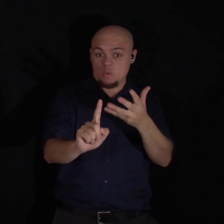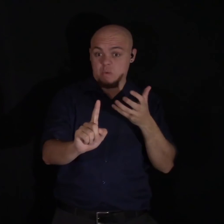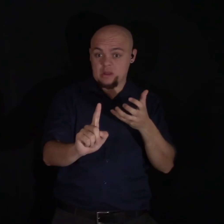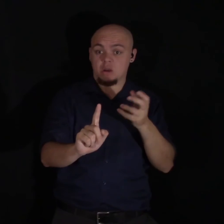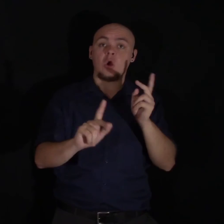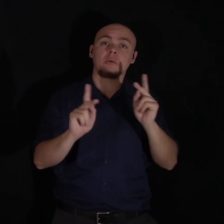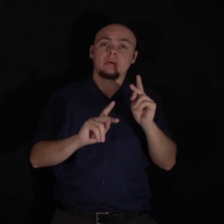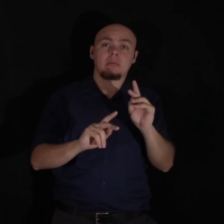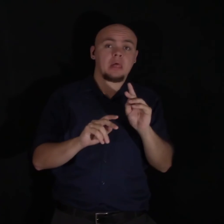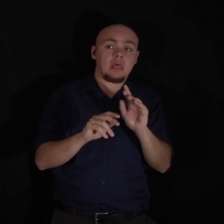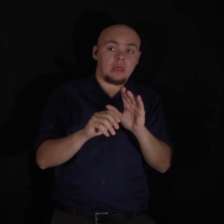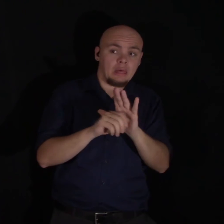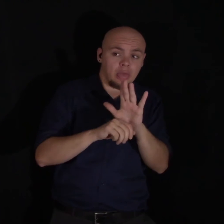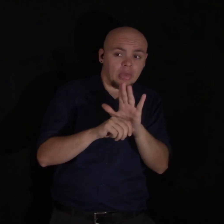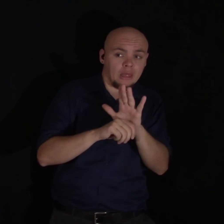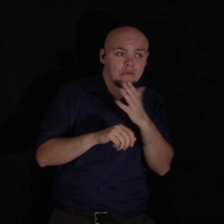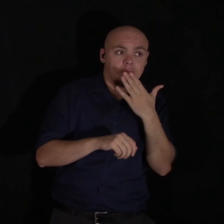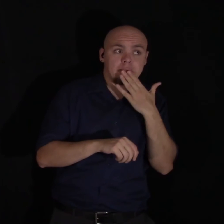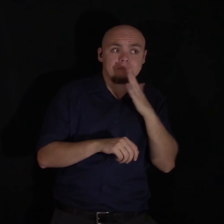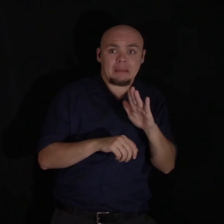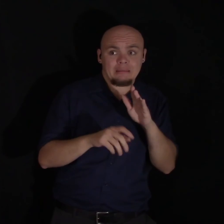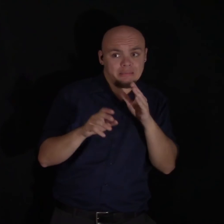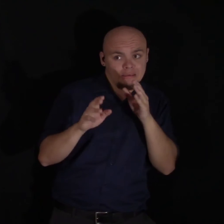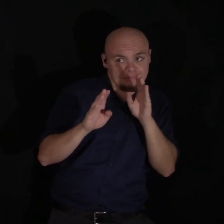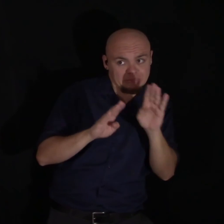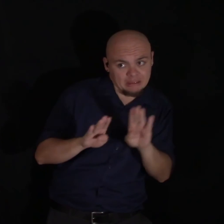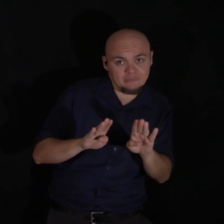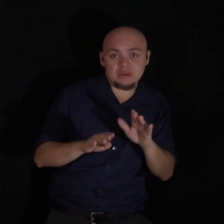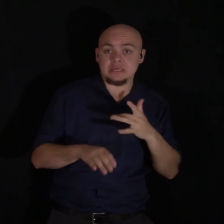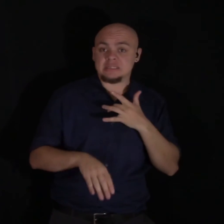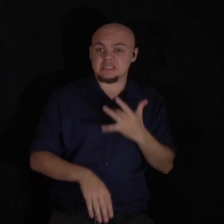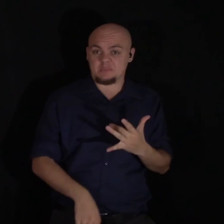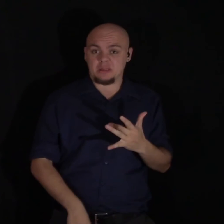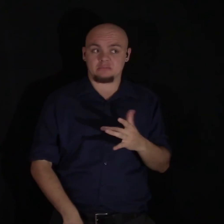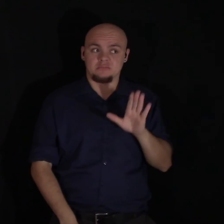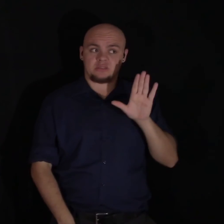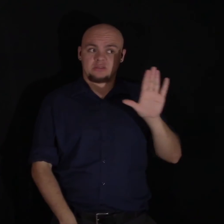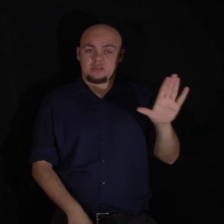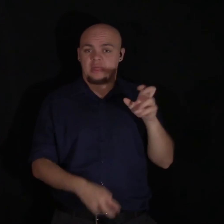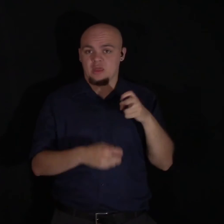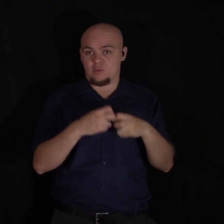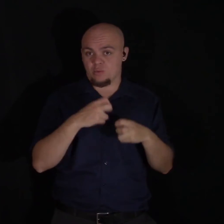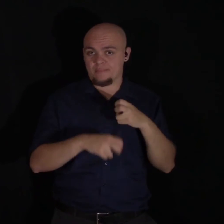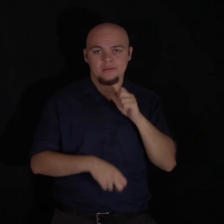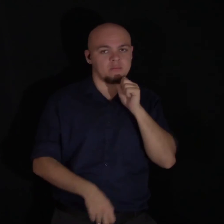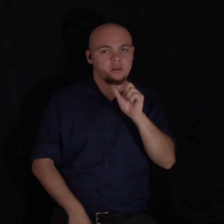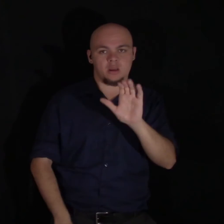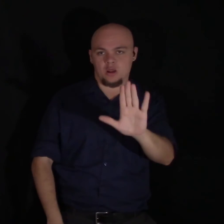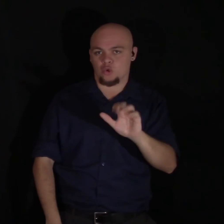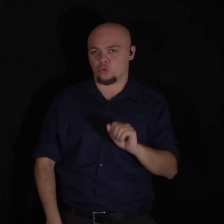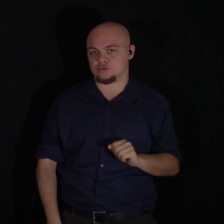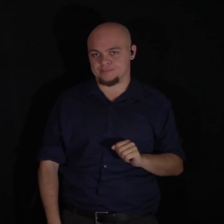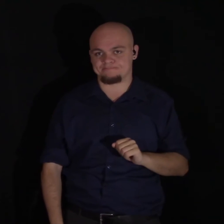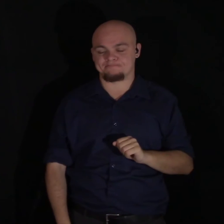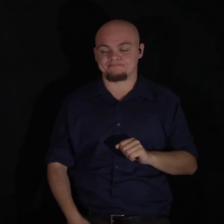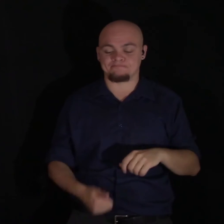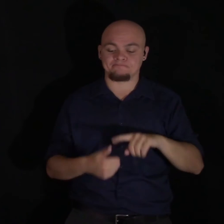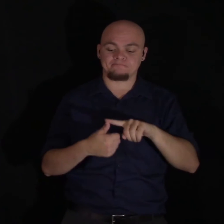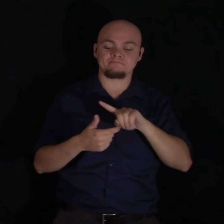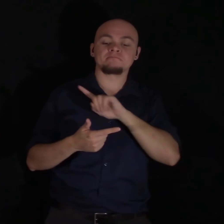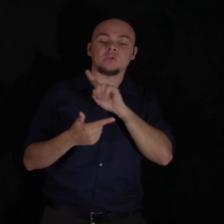they're just behaving badly, most times, that's their problem, not yours.